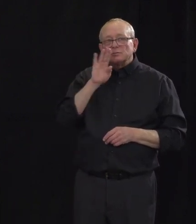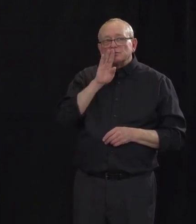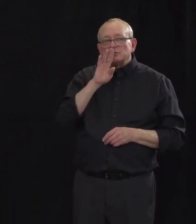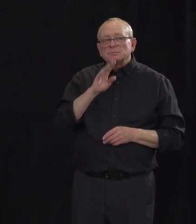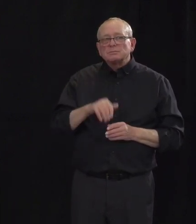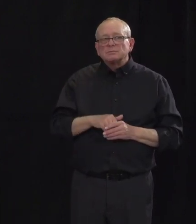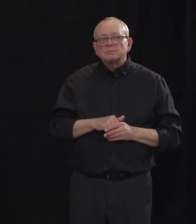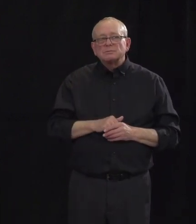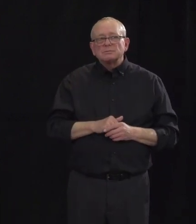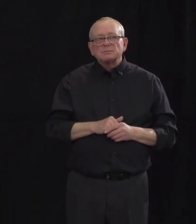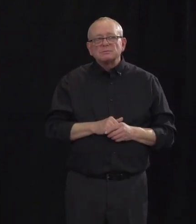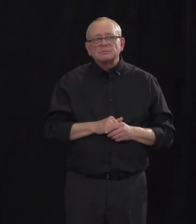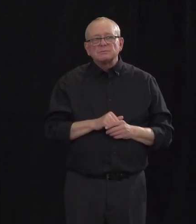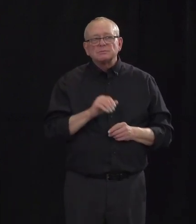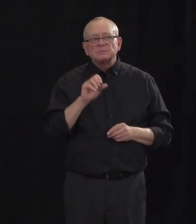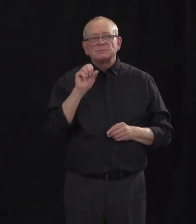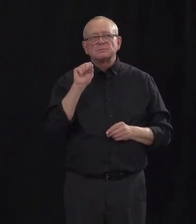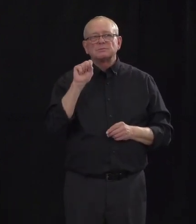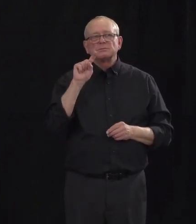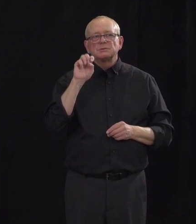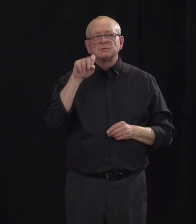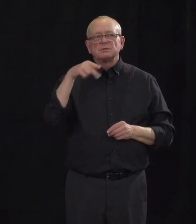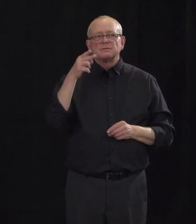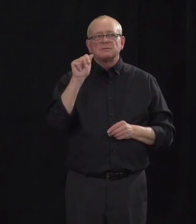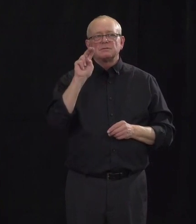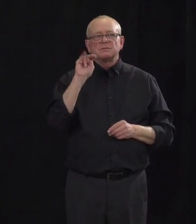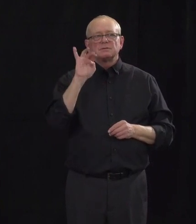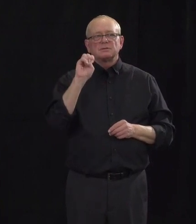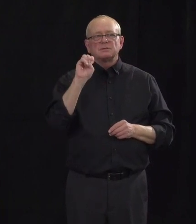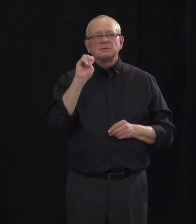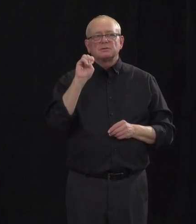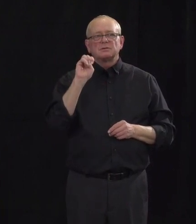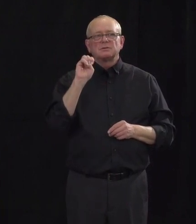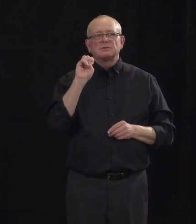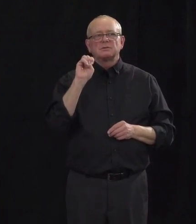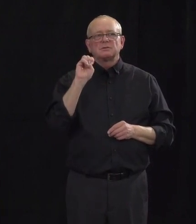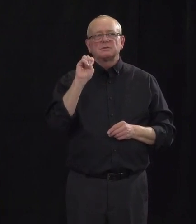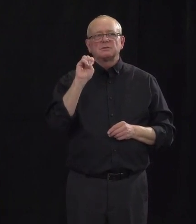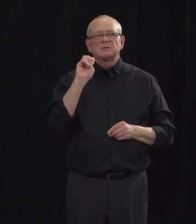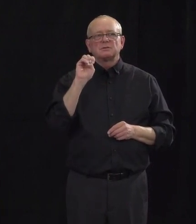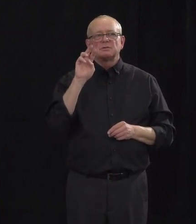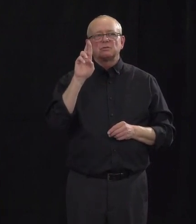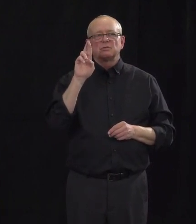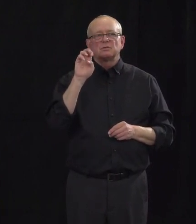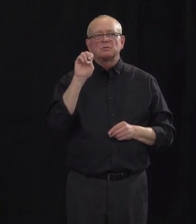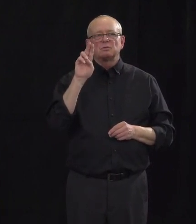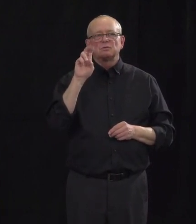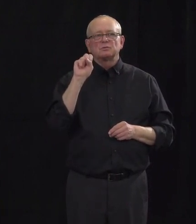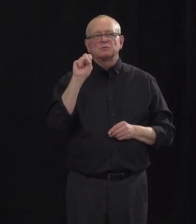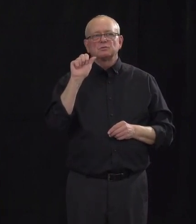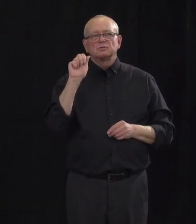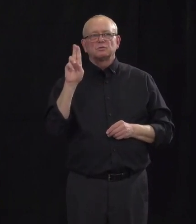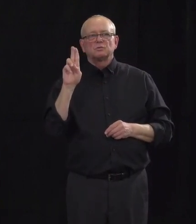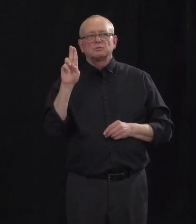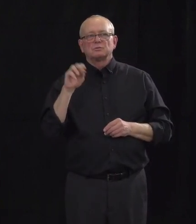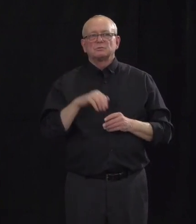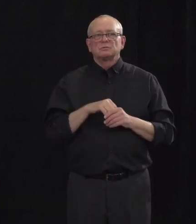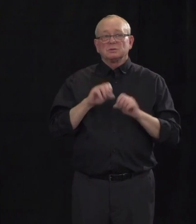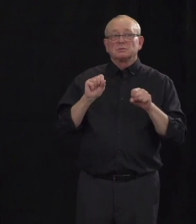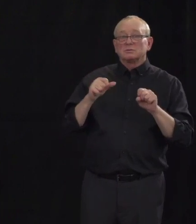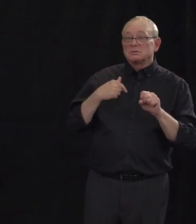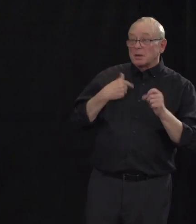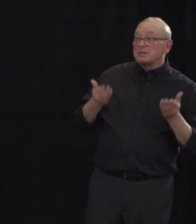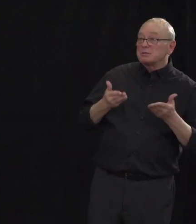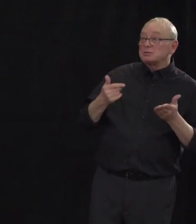Stephanie Russo, if you're there, please go ahead with your question. Yes, can you hear me? Yes. Okay,